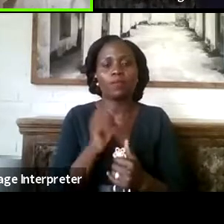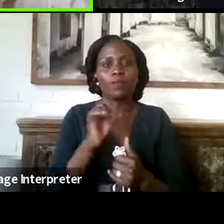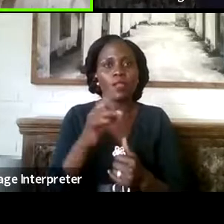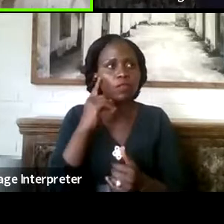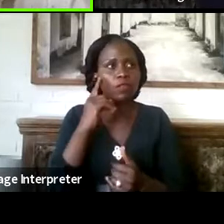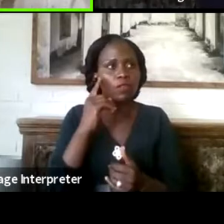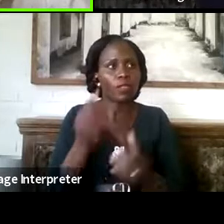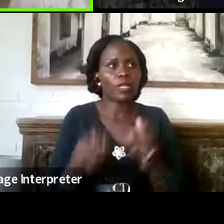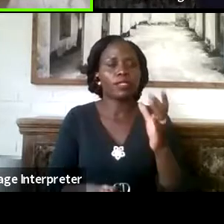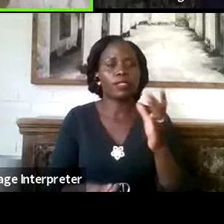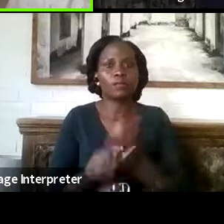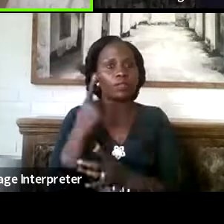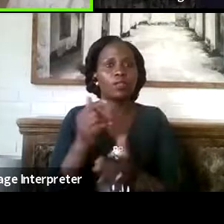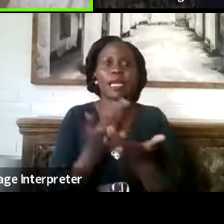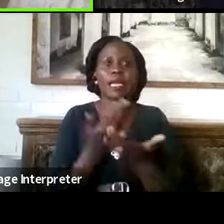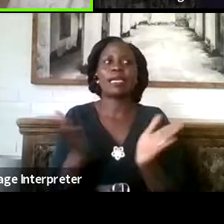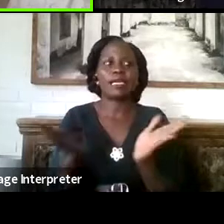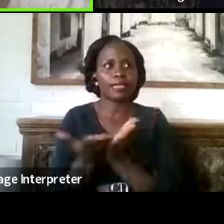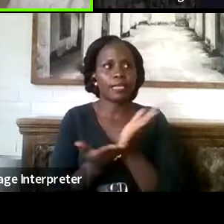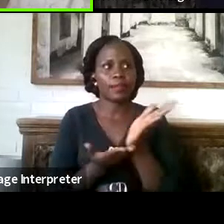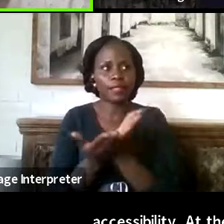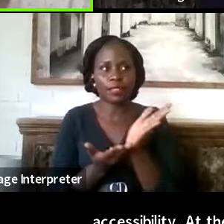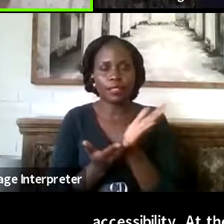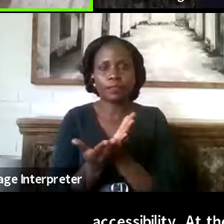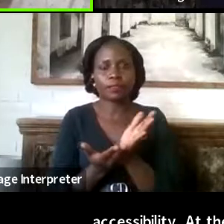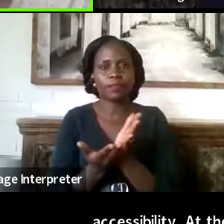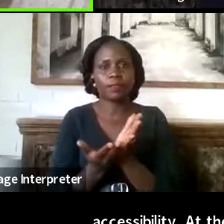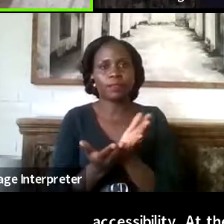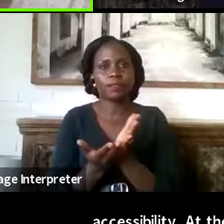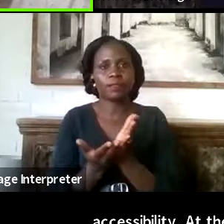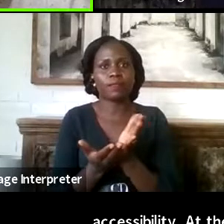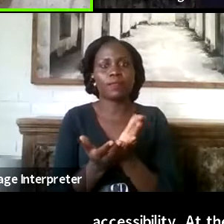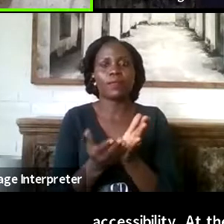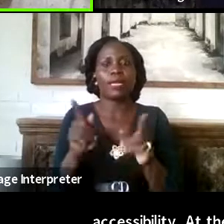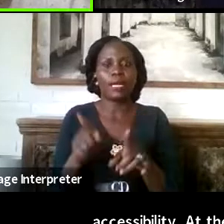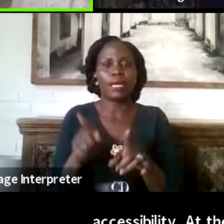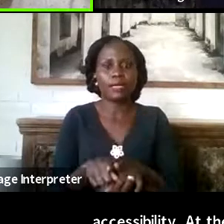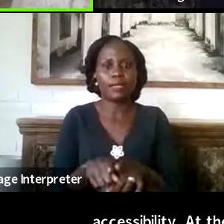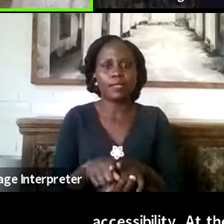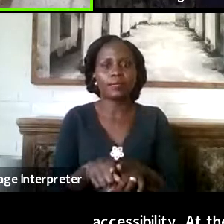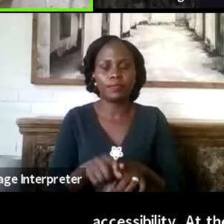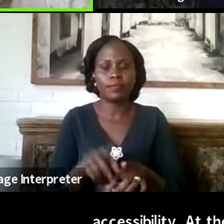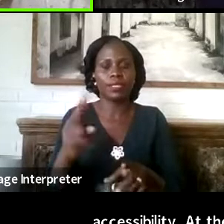services. And the second thing is that